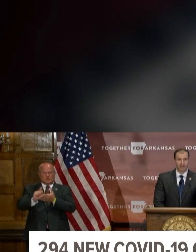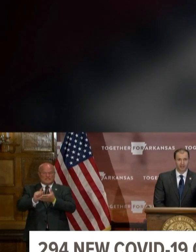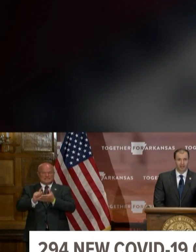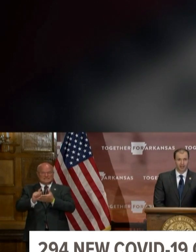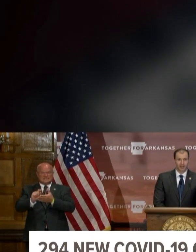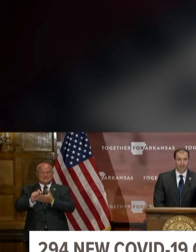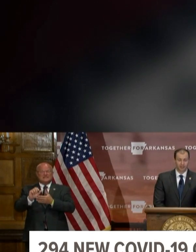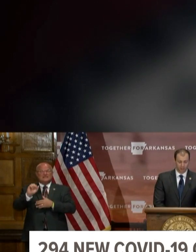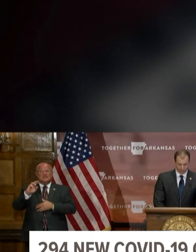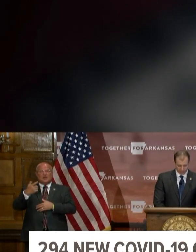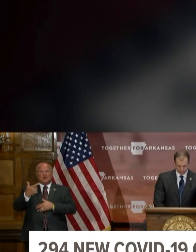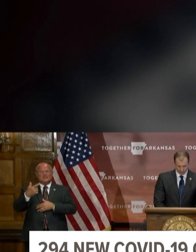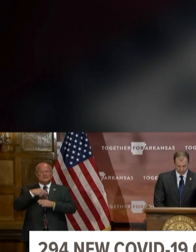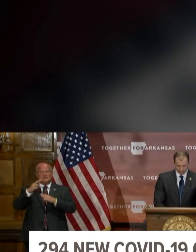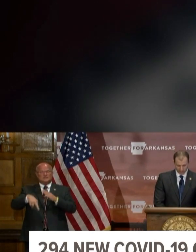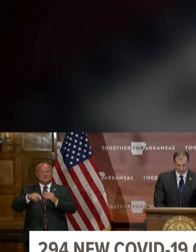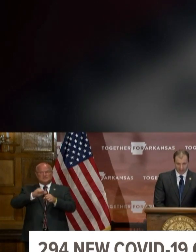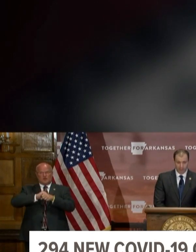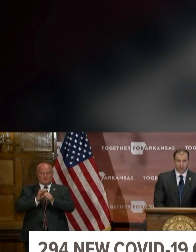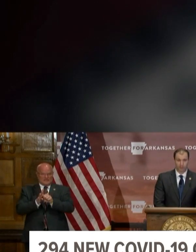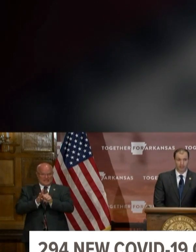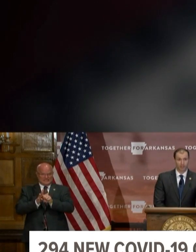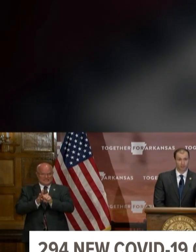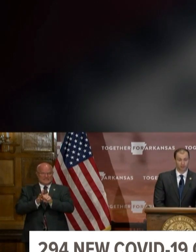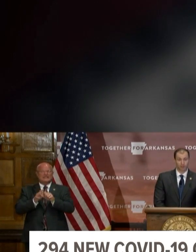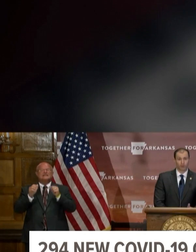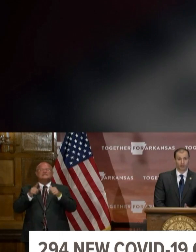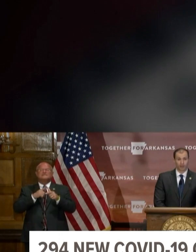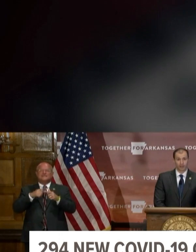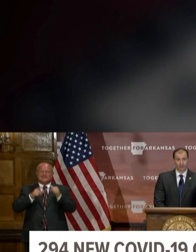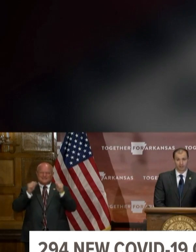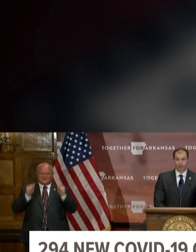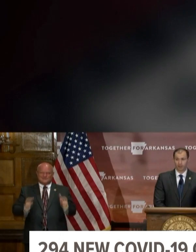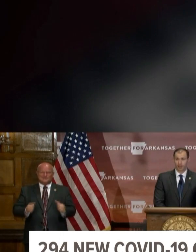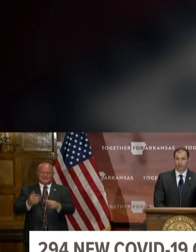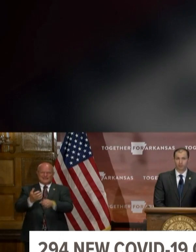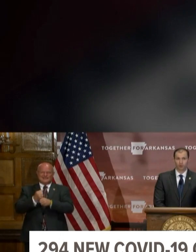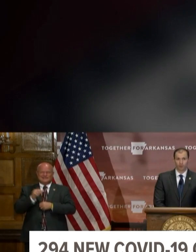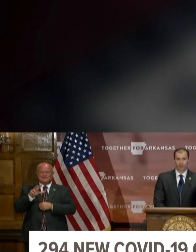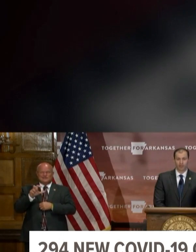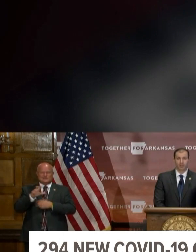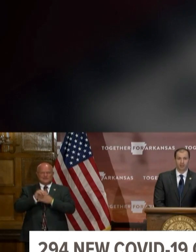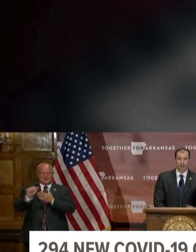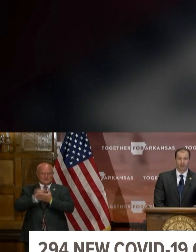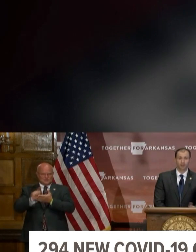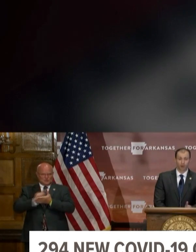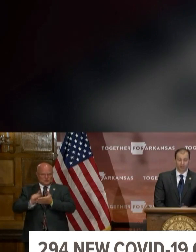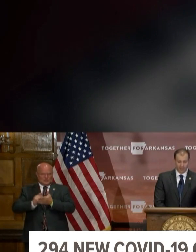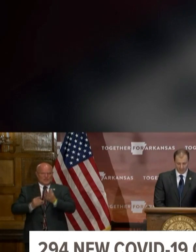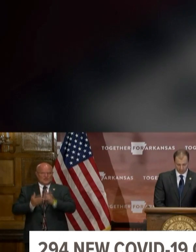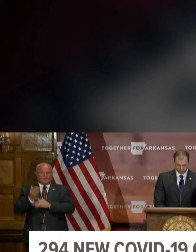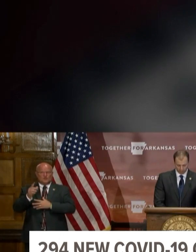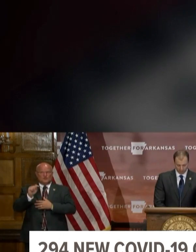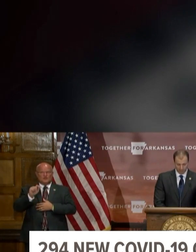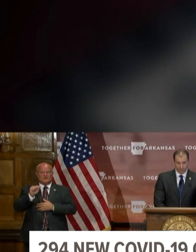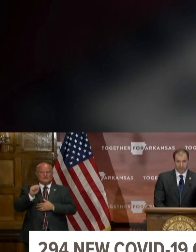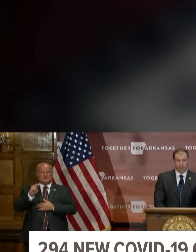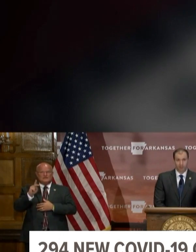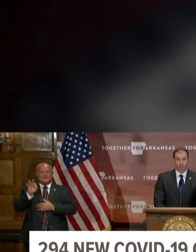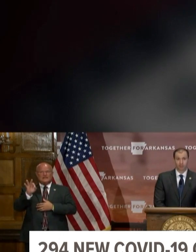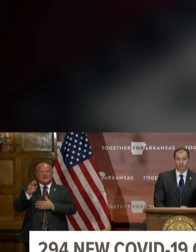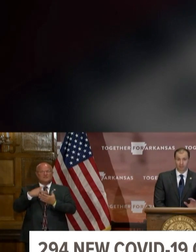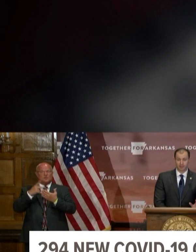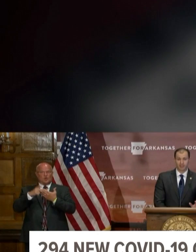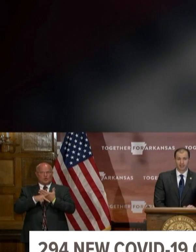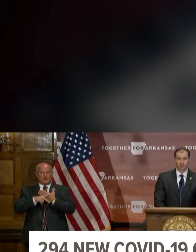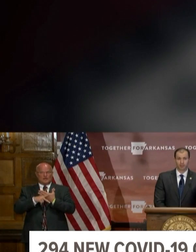specified as a result of COVID-19, you'll be eligible for the $300 per week through our TANF program.